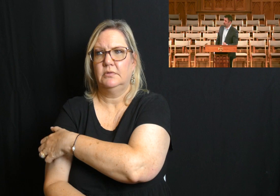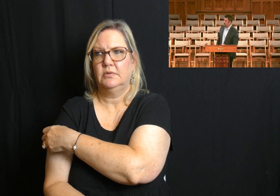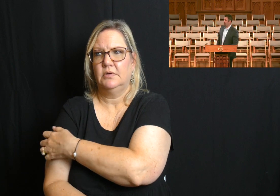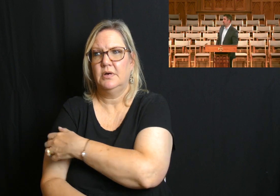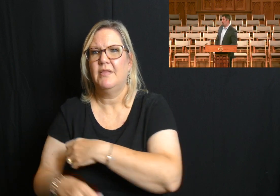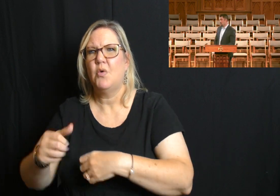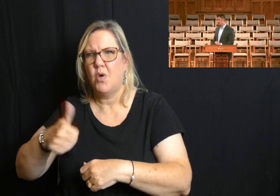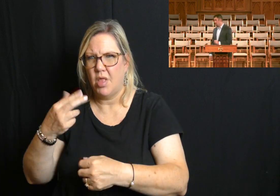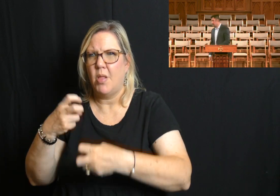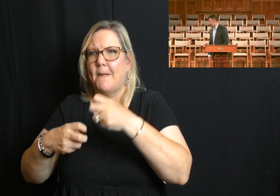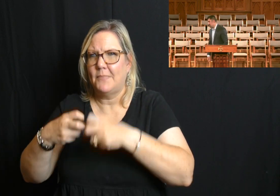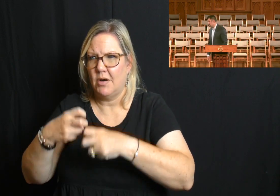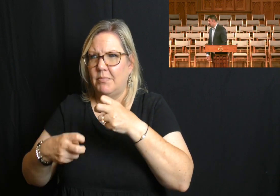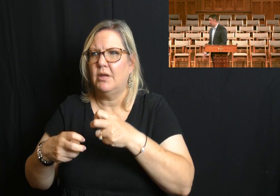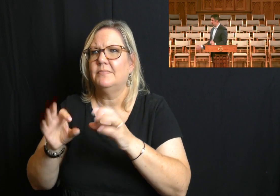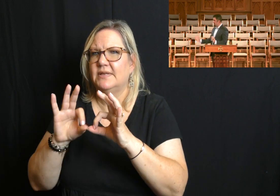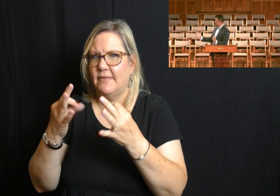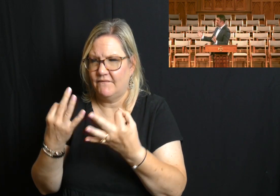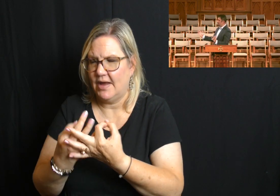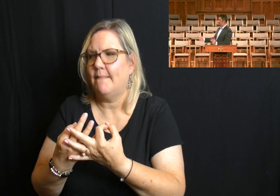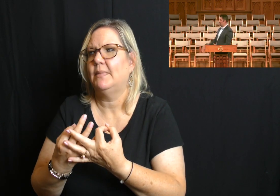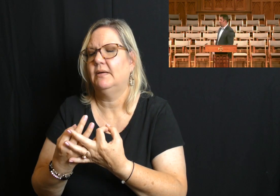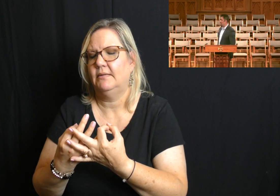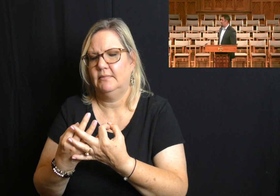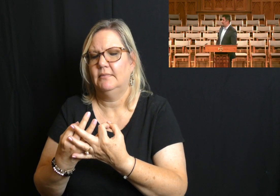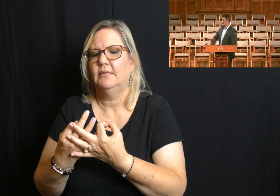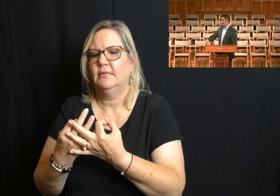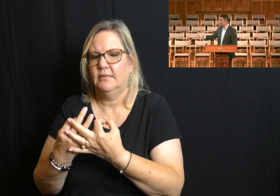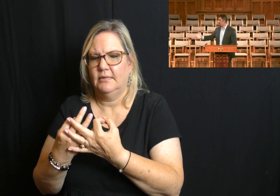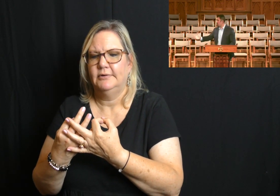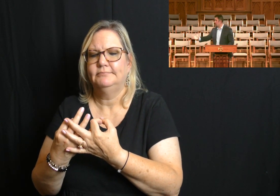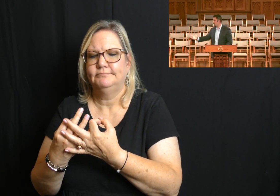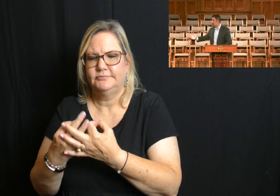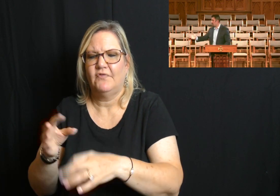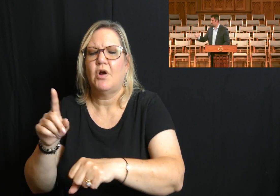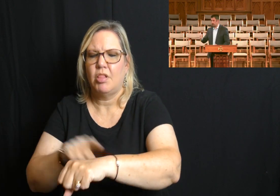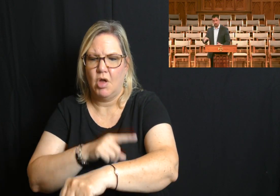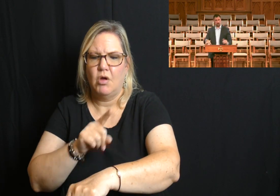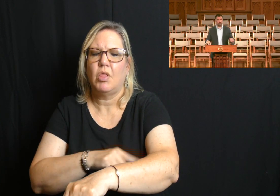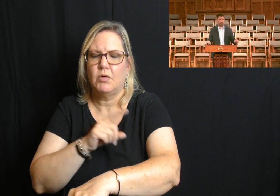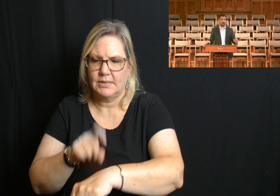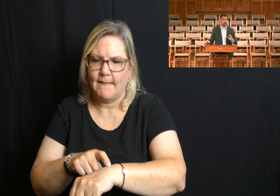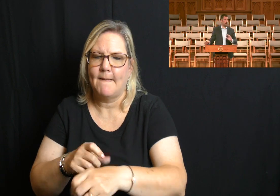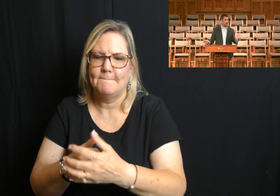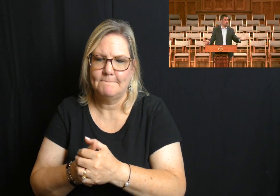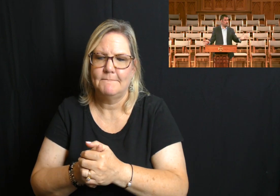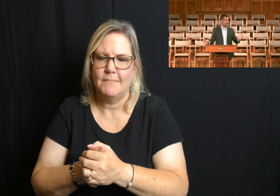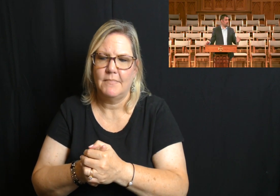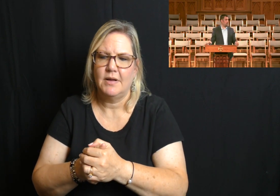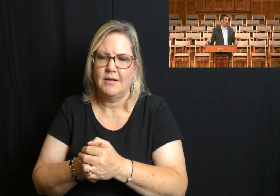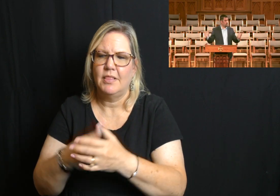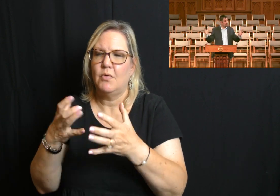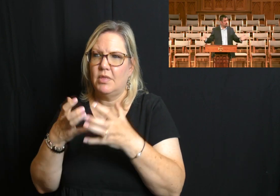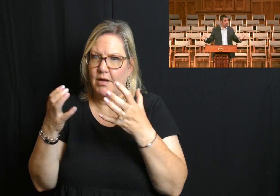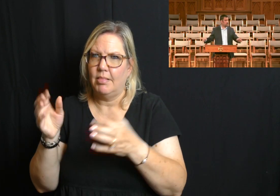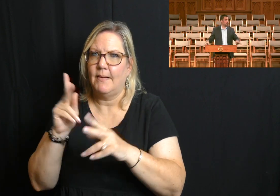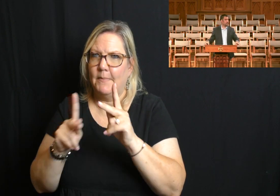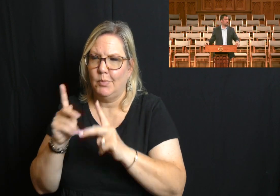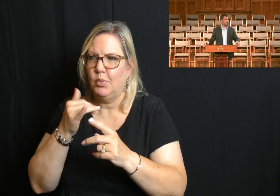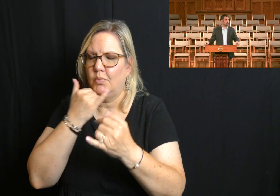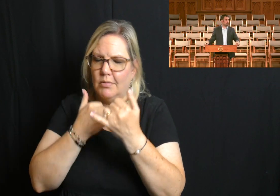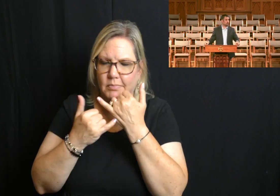there's like, okay, work for me 7 years and everything's going to be great. Gave him the wrong daughter. I don't know how he missed that one, but he